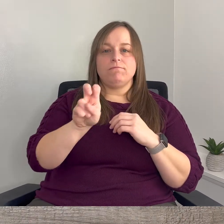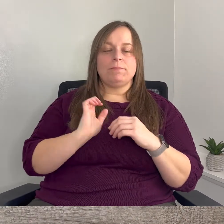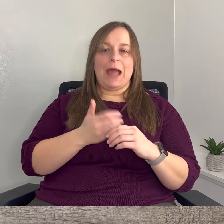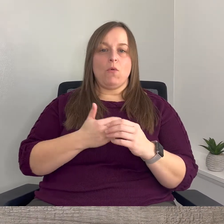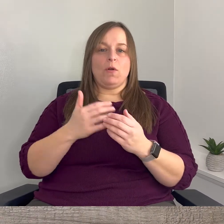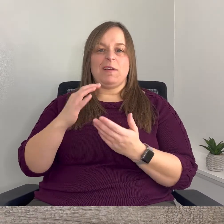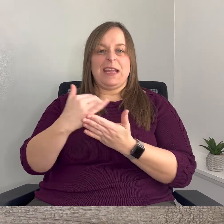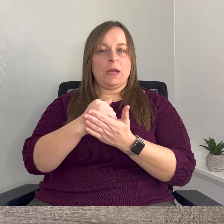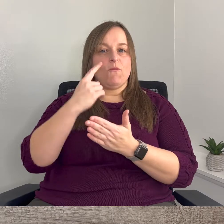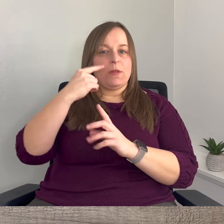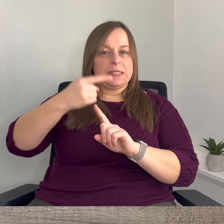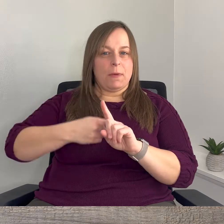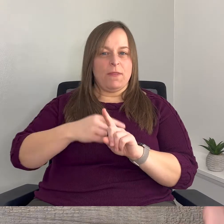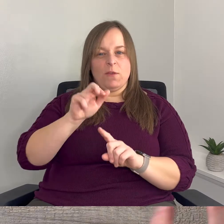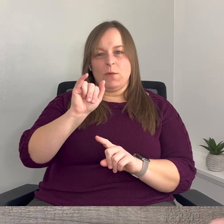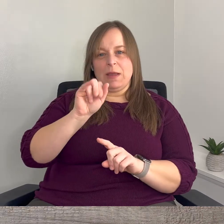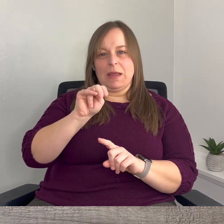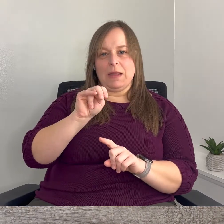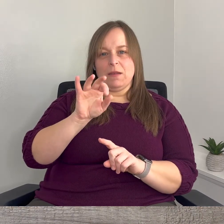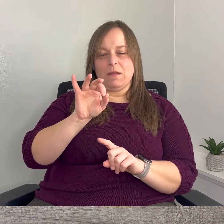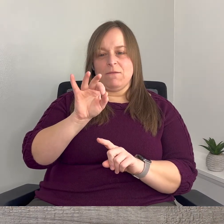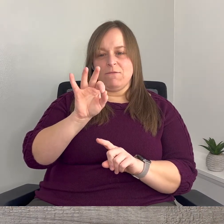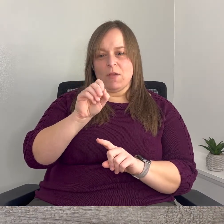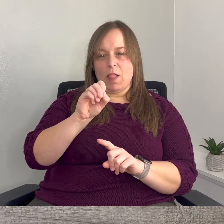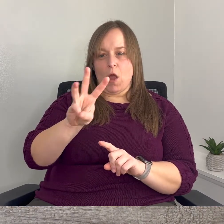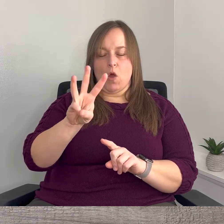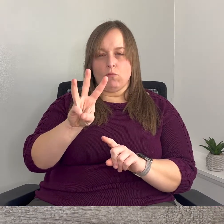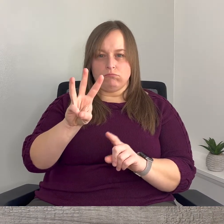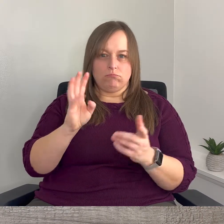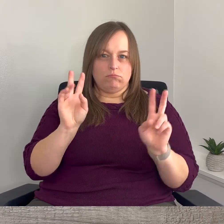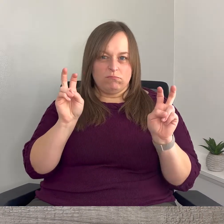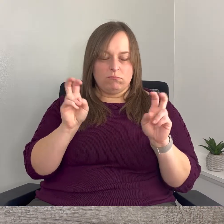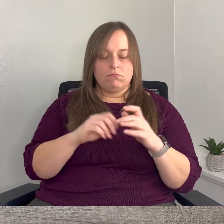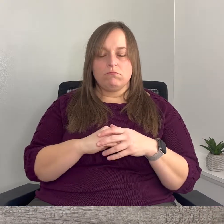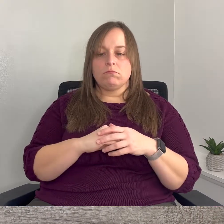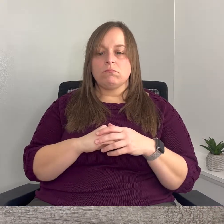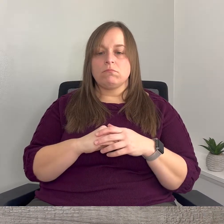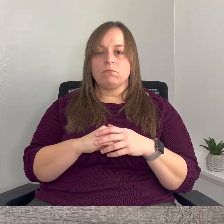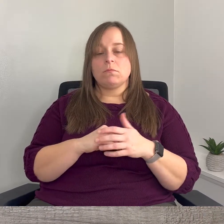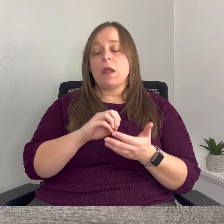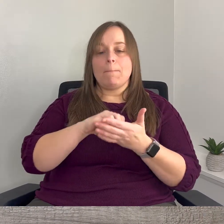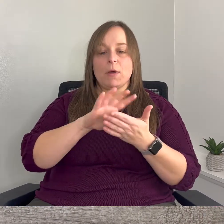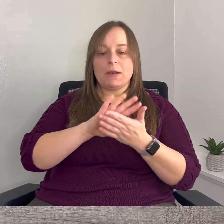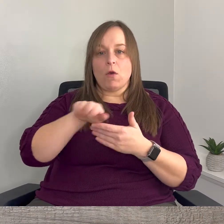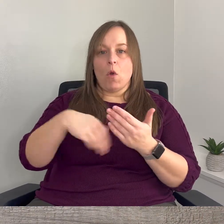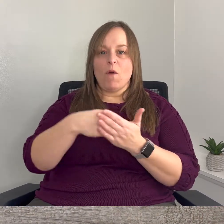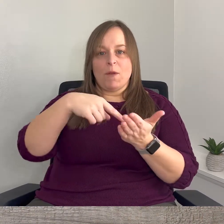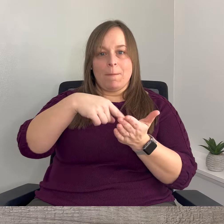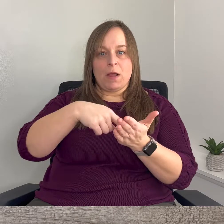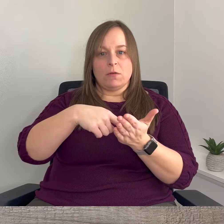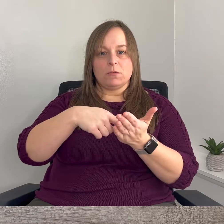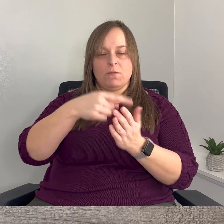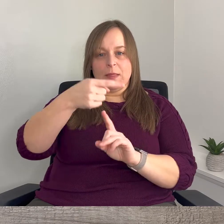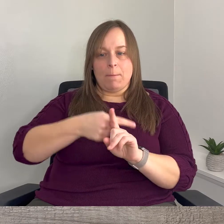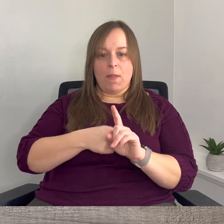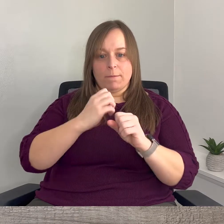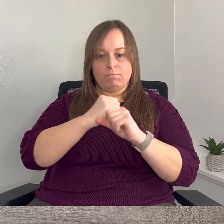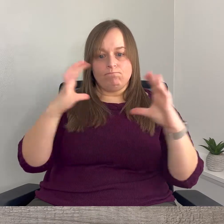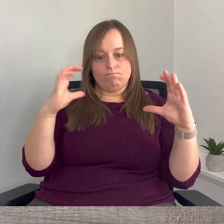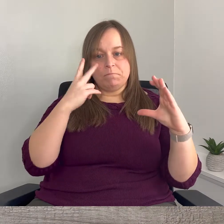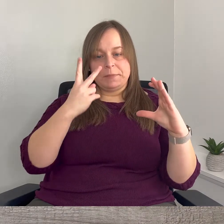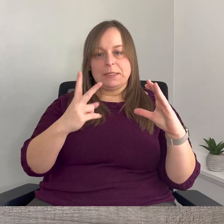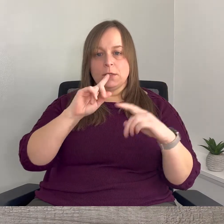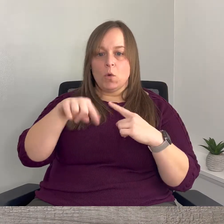get added to our income for this month, or inflow rather. And then I put down all of our bills that we have